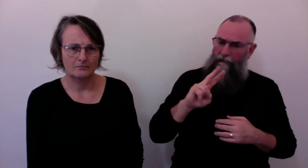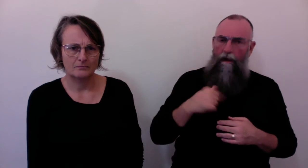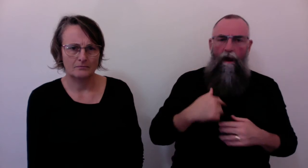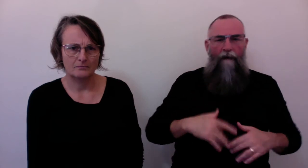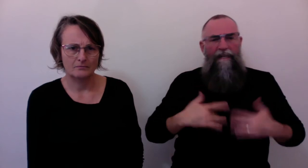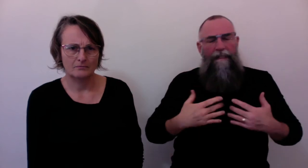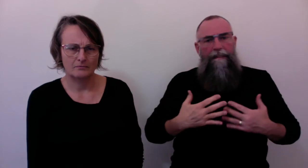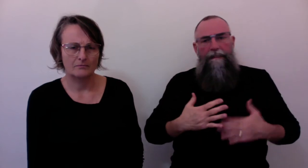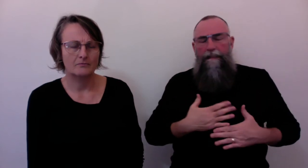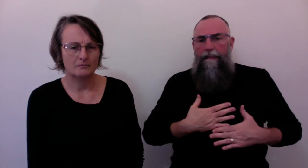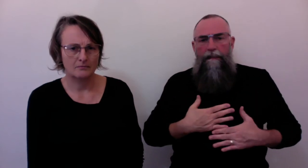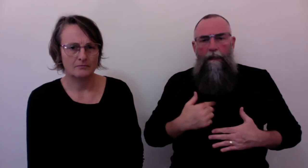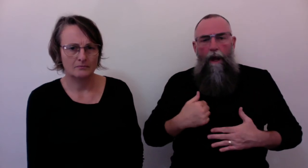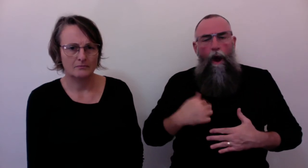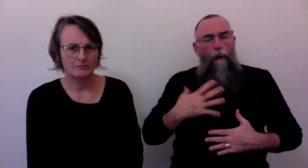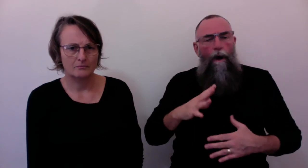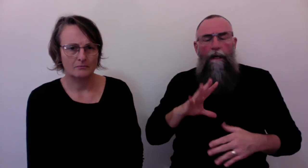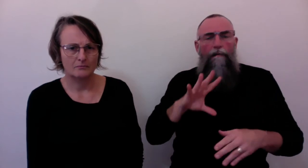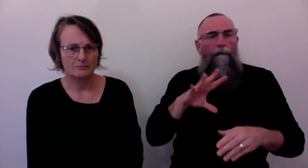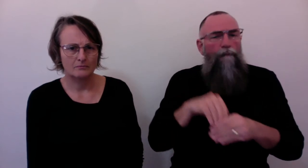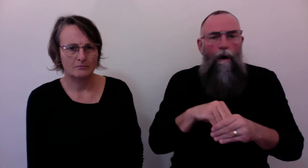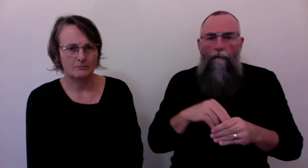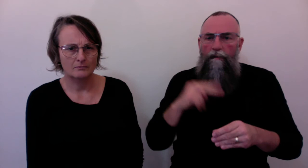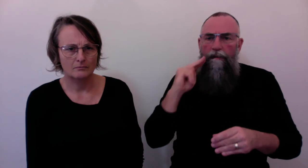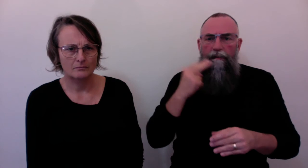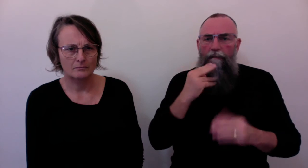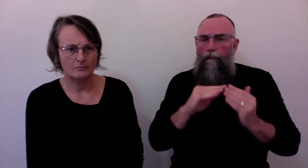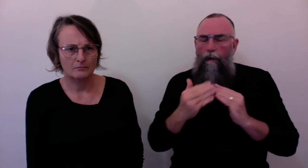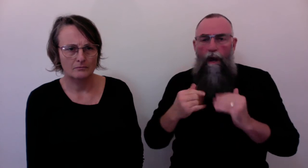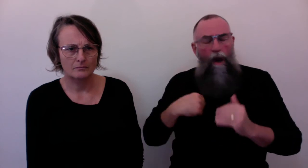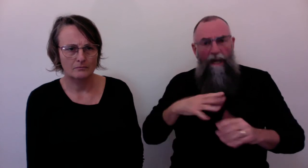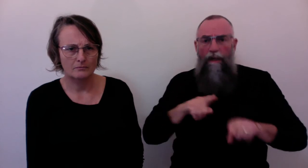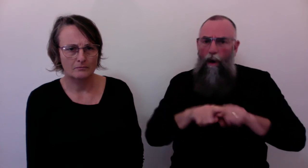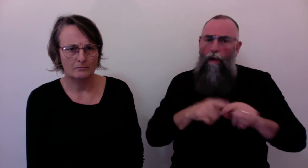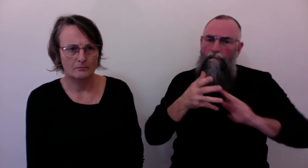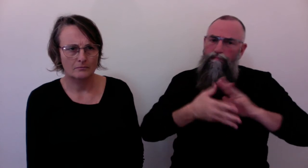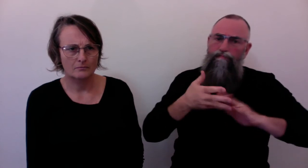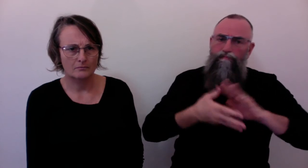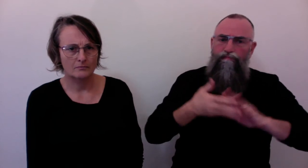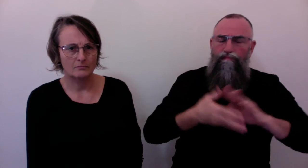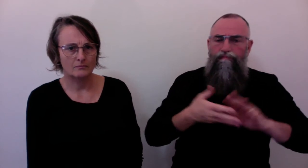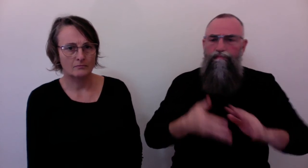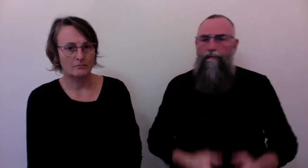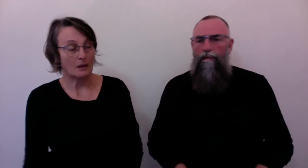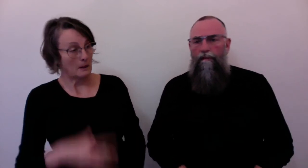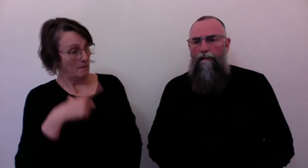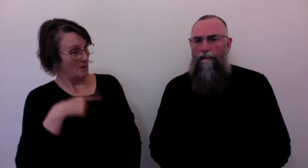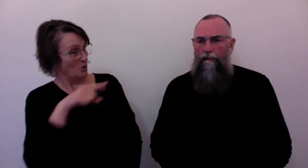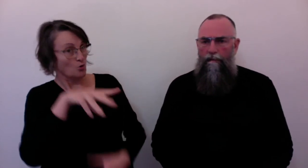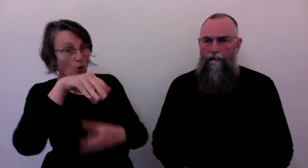needed to step more into the community. And that was by starting to learn Auslan. Is that because you're in the public eye? Do you think, is that why you want to be a bit of a leader